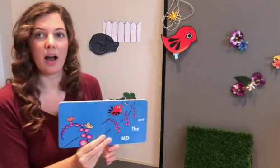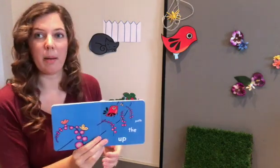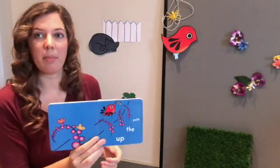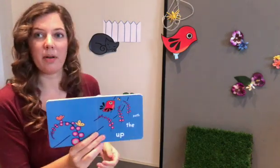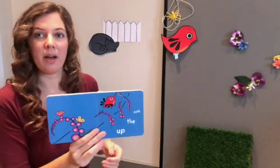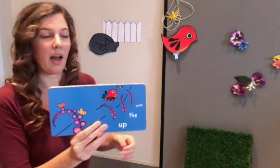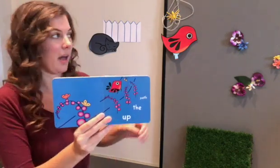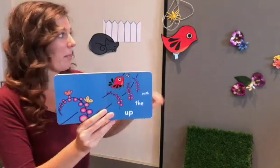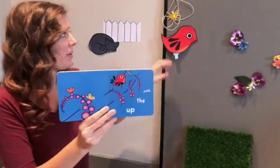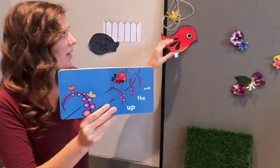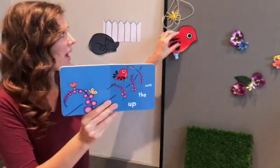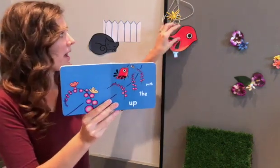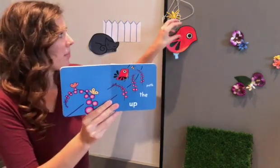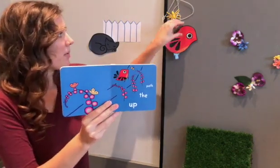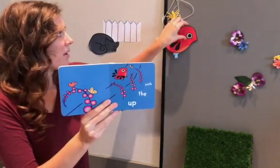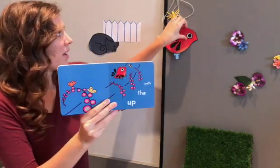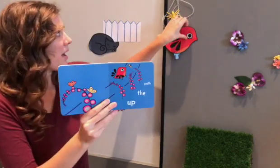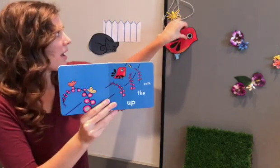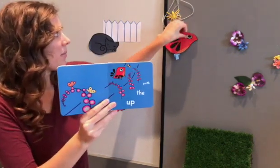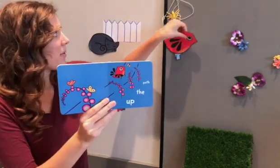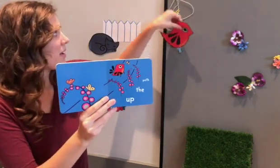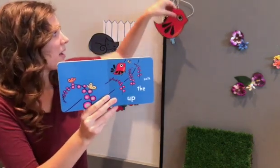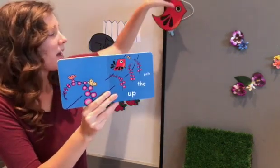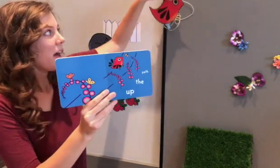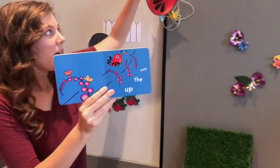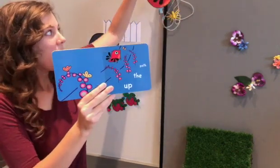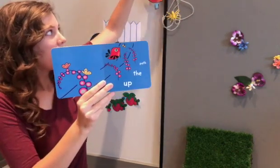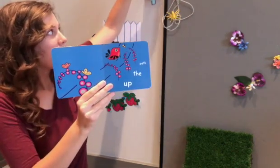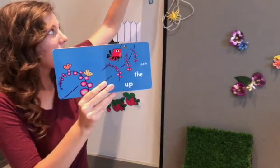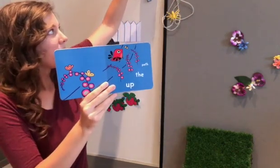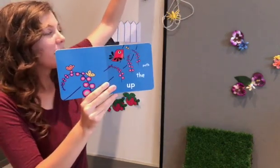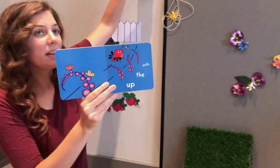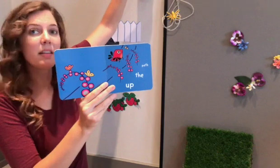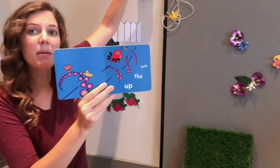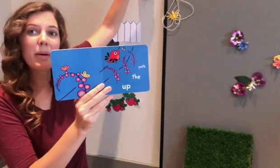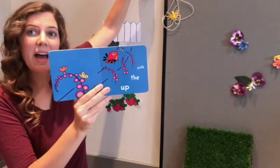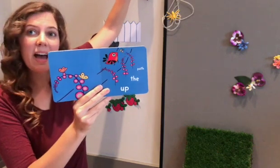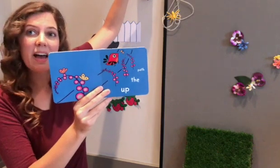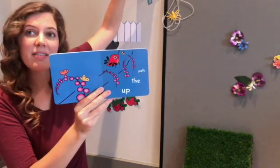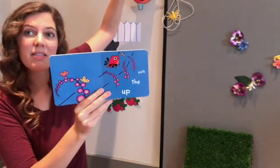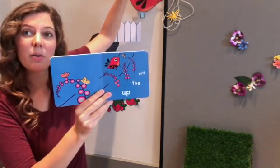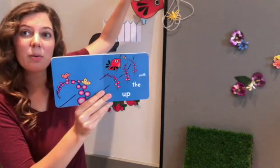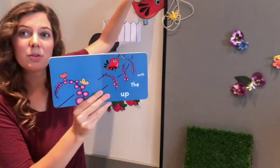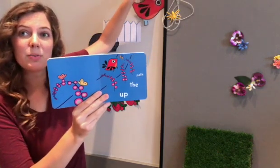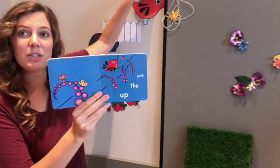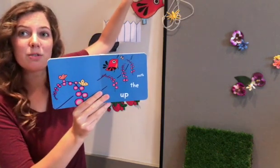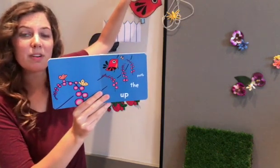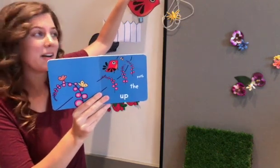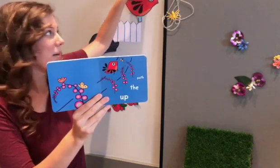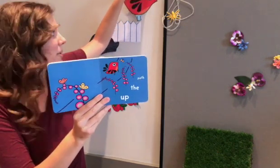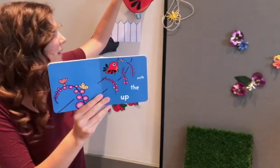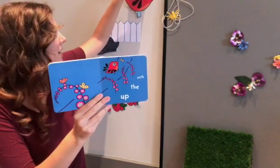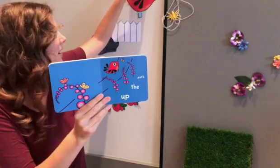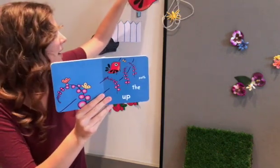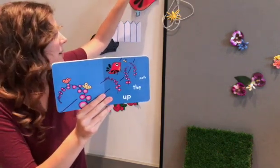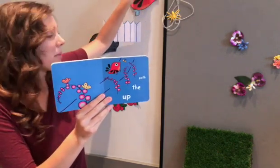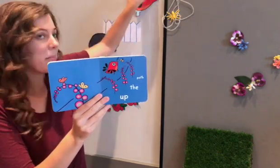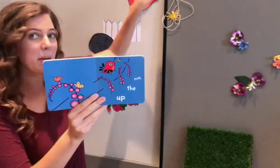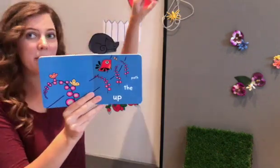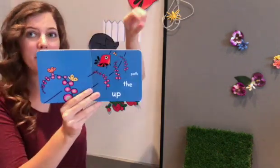Up, up, up, up, up the path. Oh, she went so far up. Up, up, up the